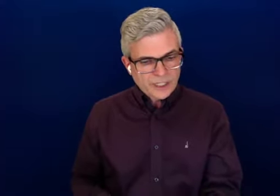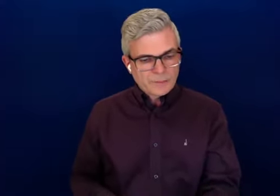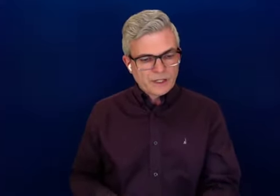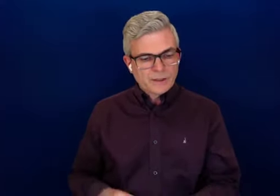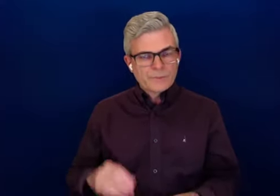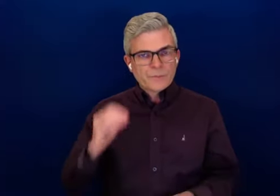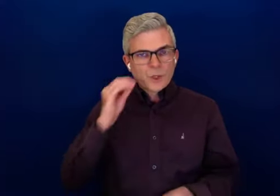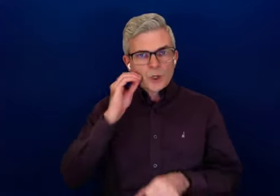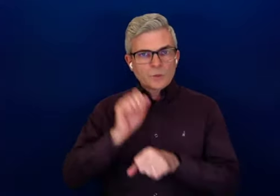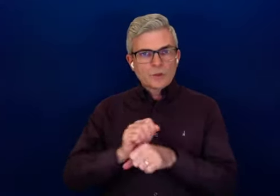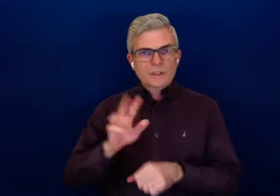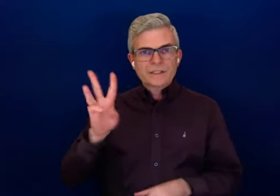Okay, homework